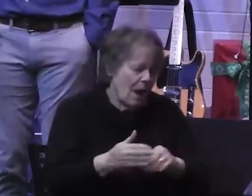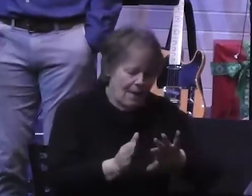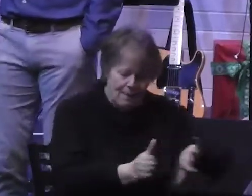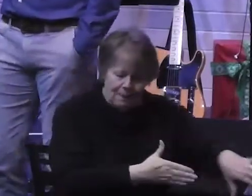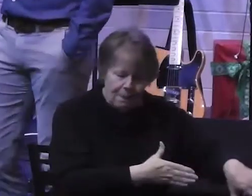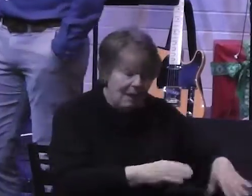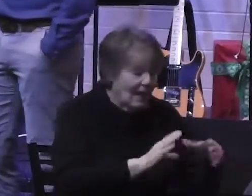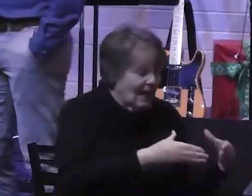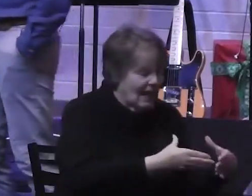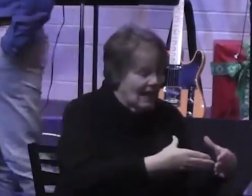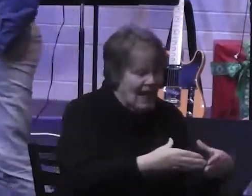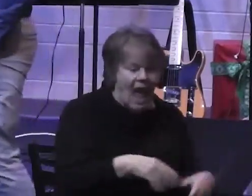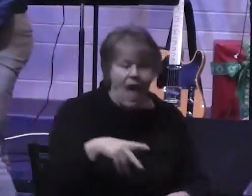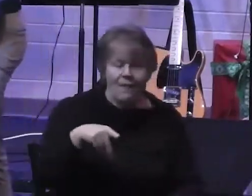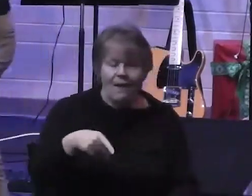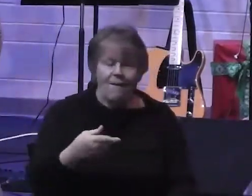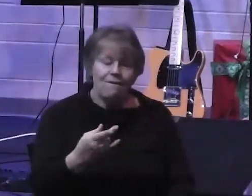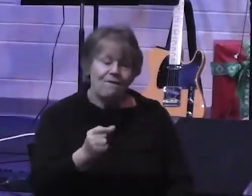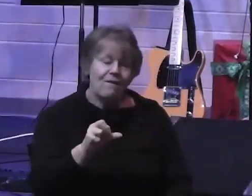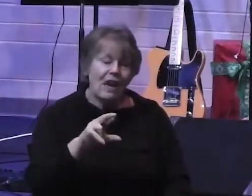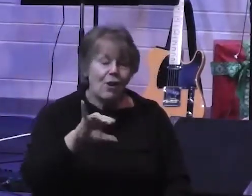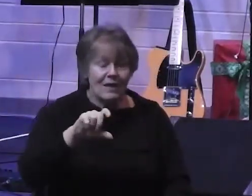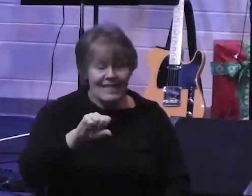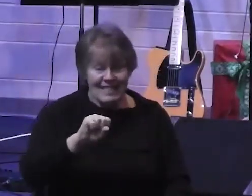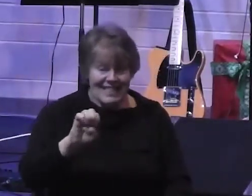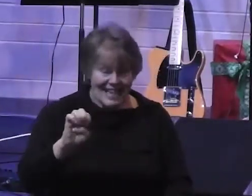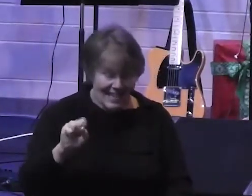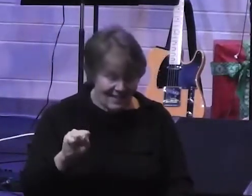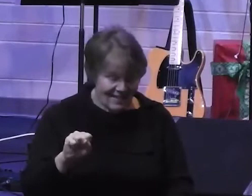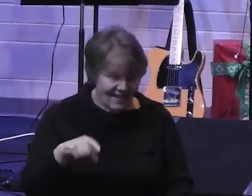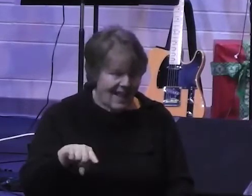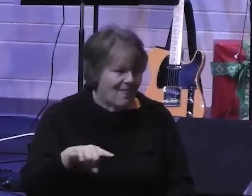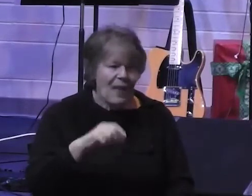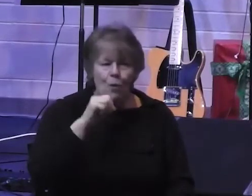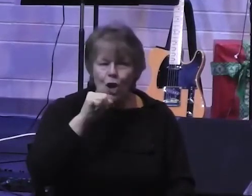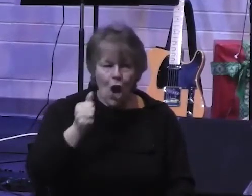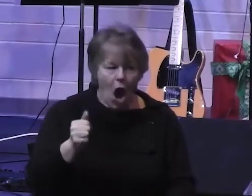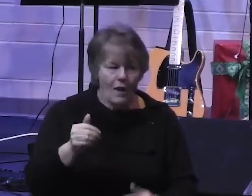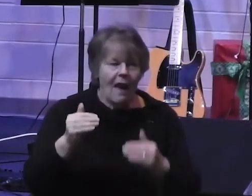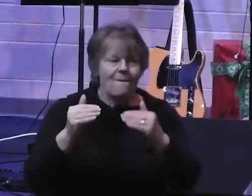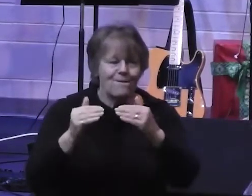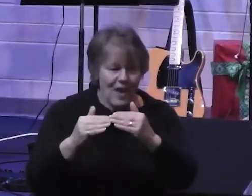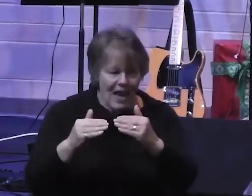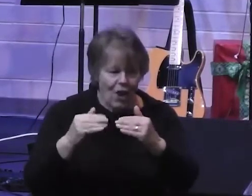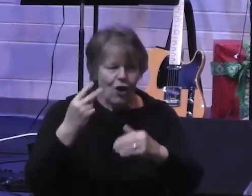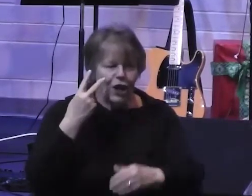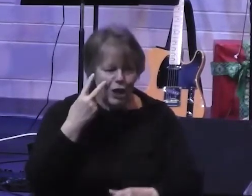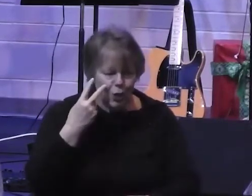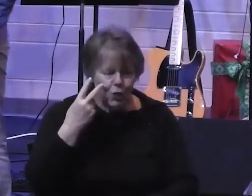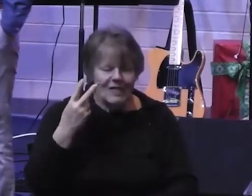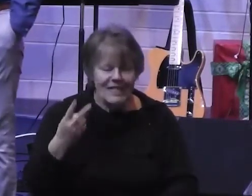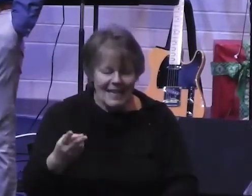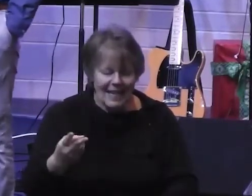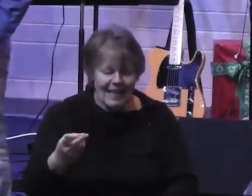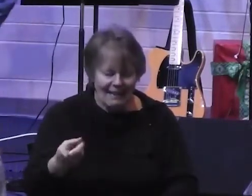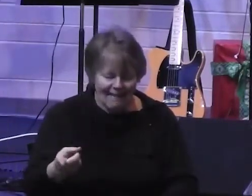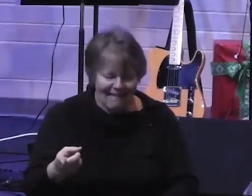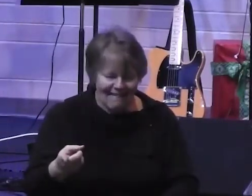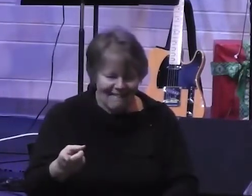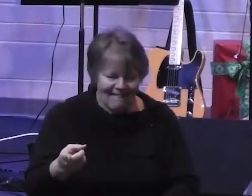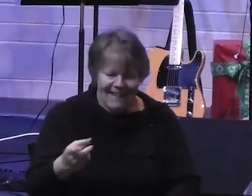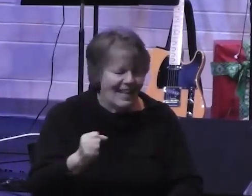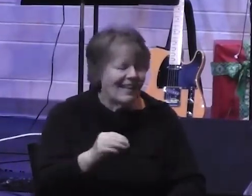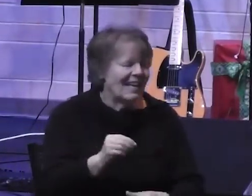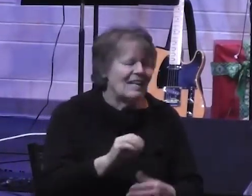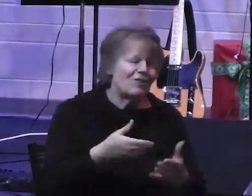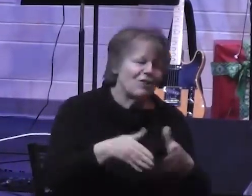they weren't fair, you see. It's really a great song. And actually, it's pretty good. Pretty true.